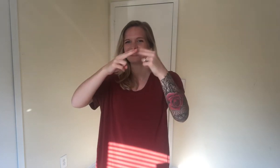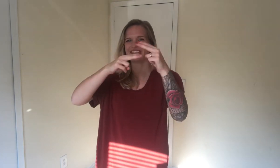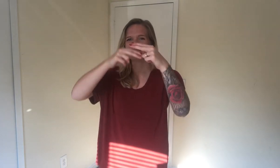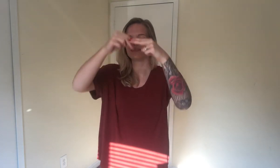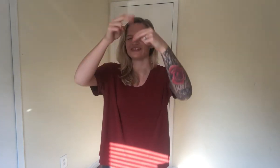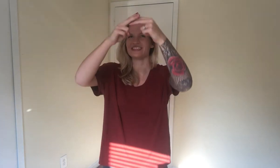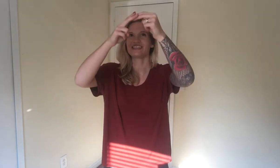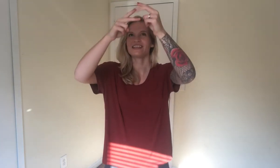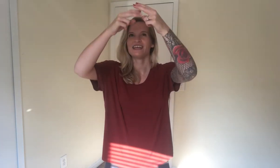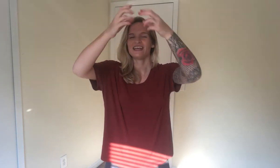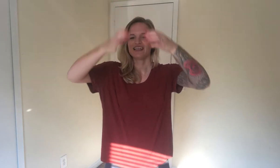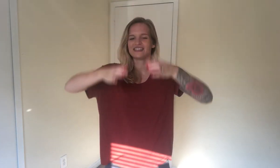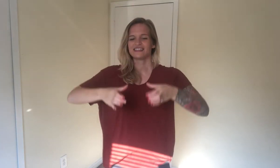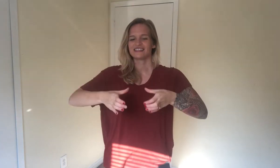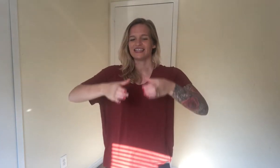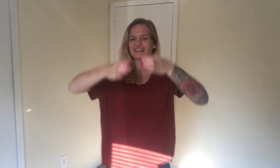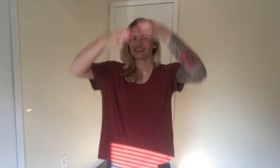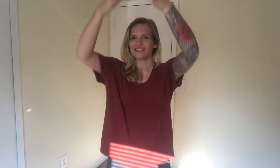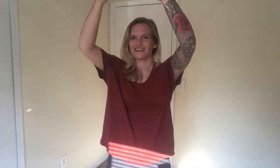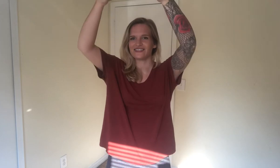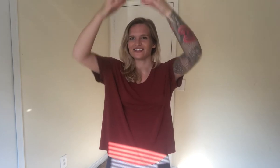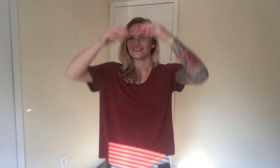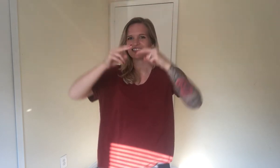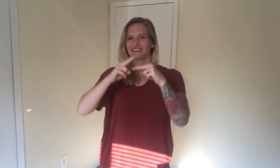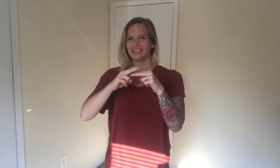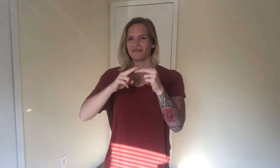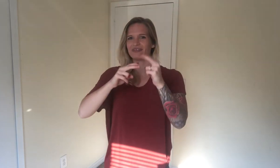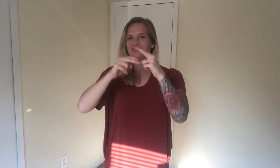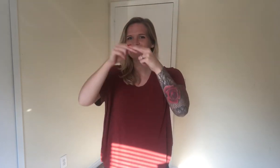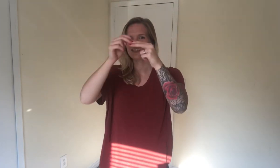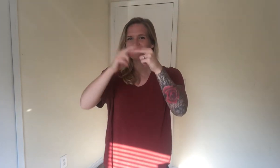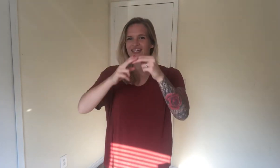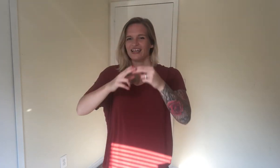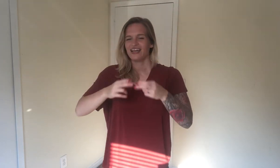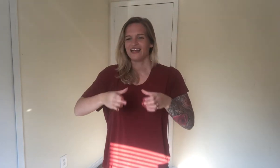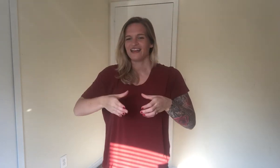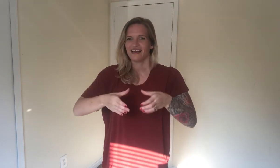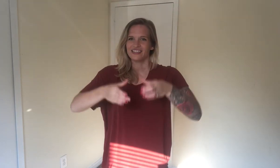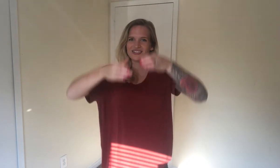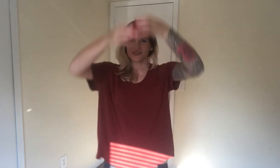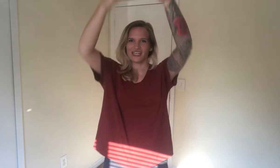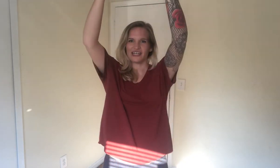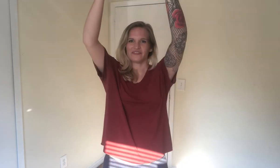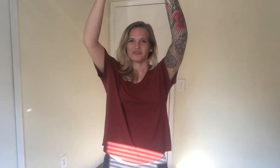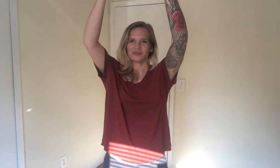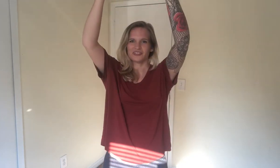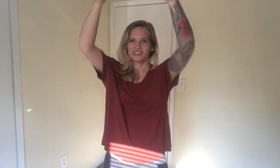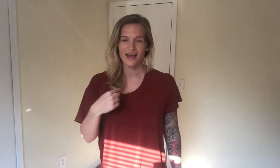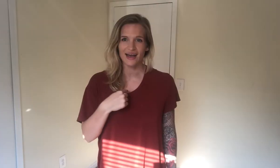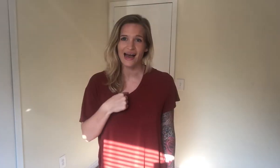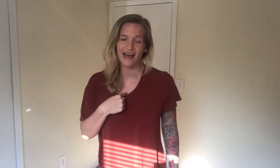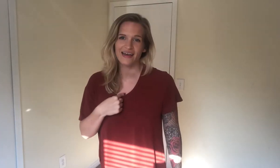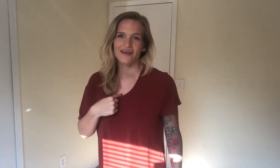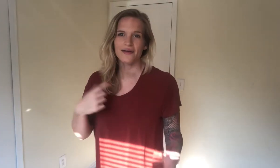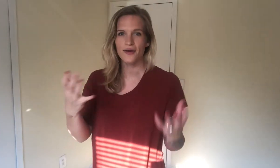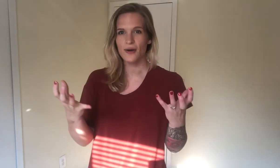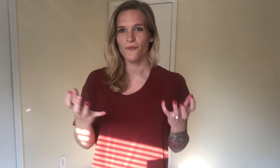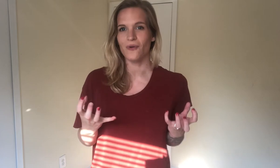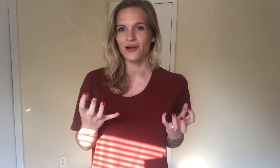fingers, building, standing tall. So I signed building, and then I showed the height of the building. I want